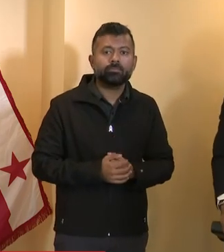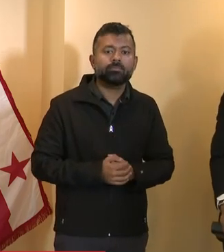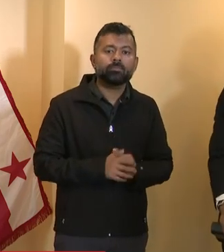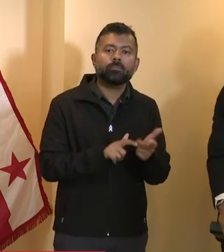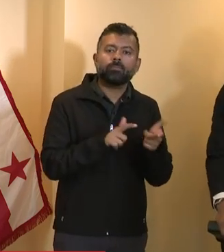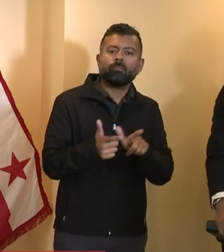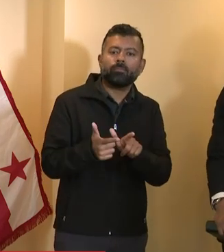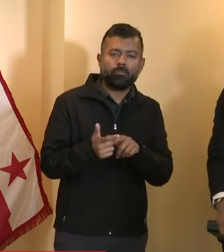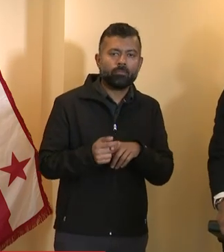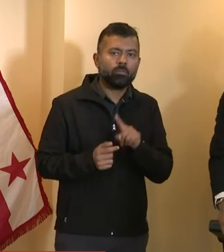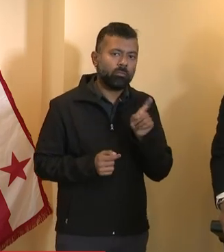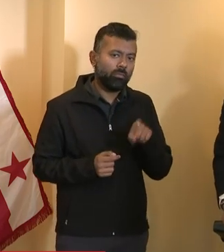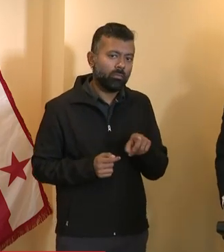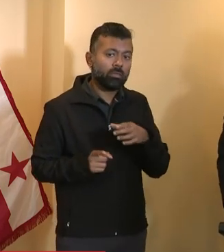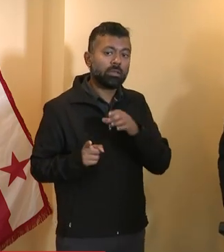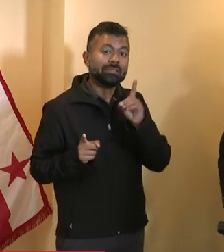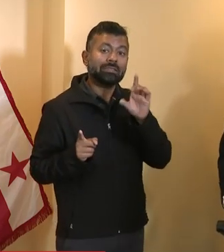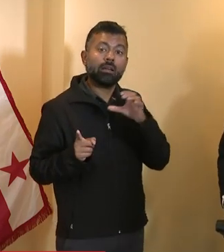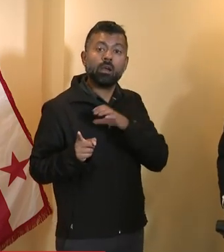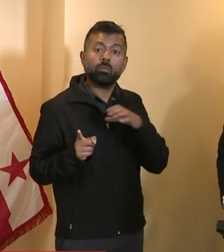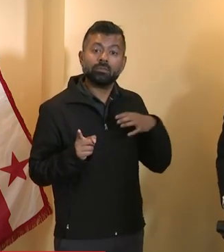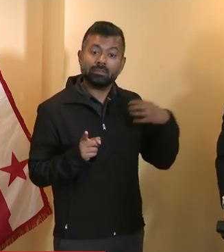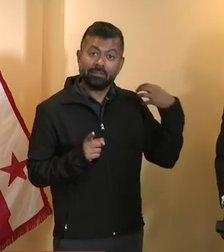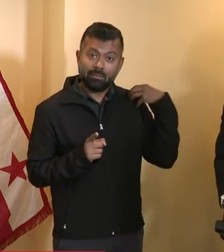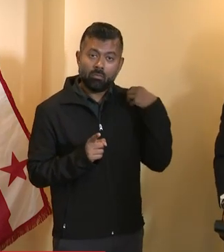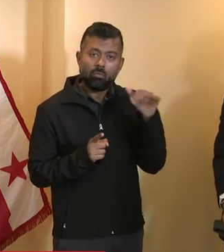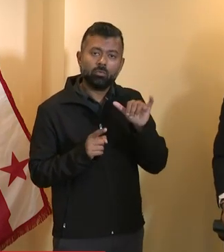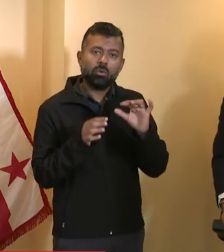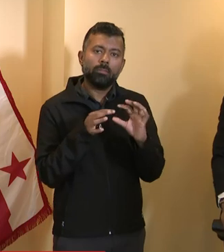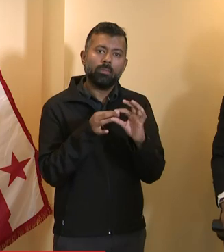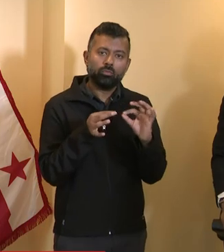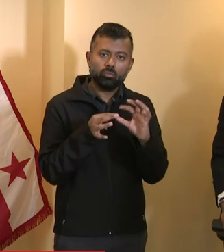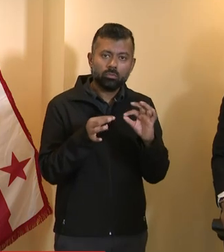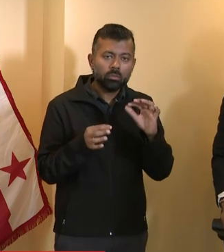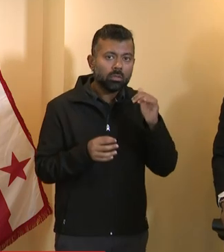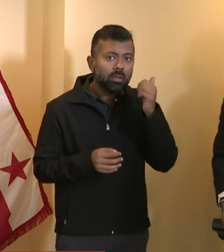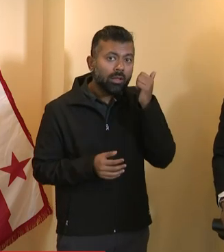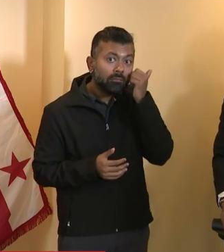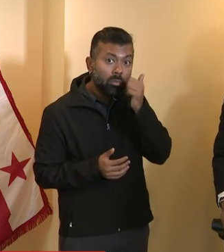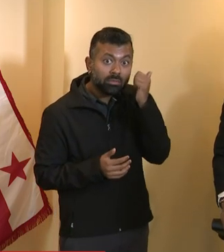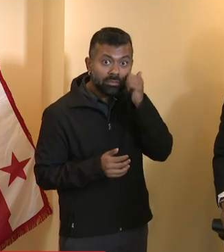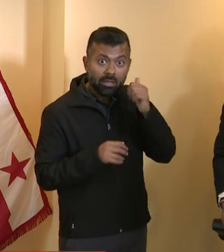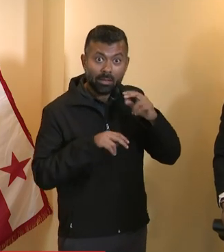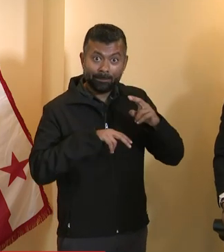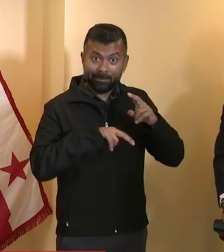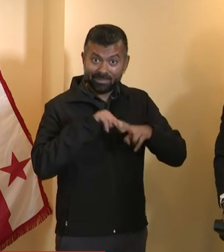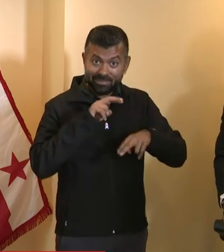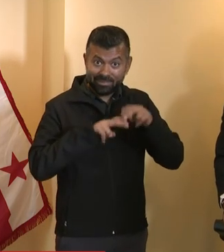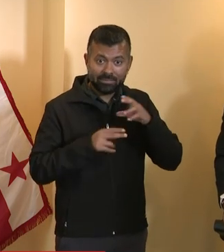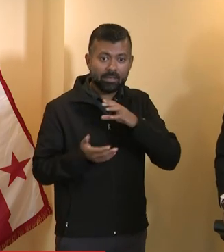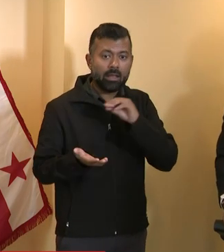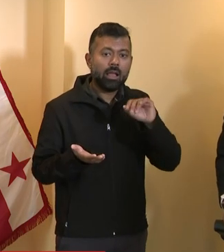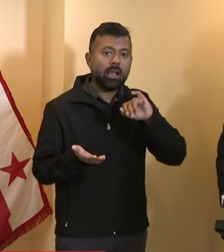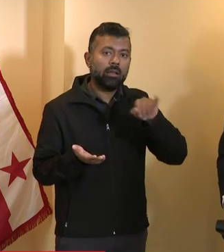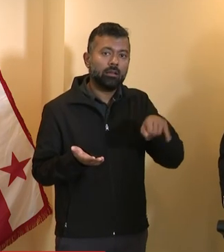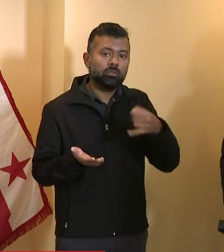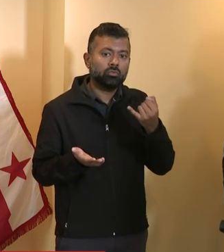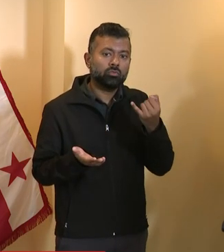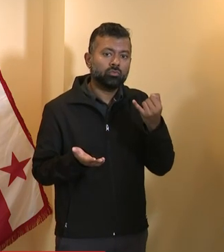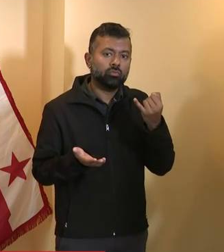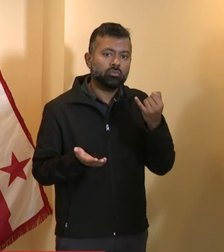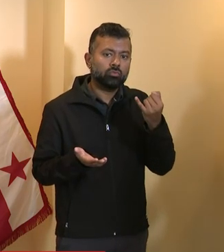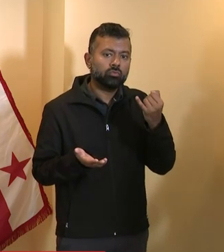capital projects. He specifically talked about the Daly building and the jail. The new jail, the possibility that